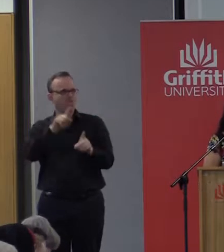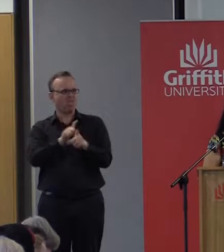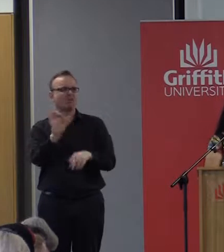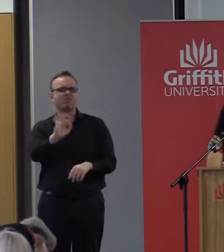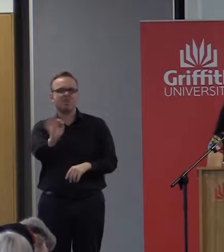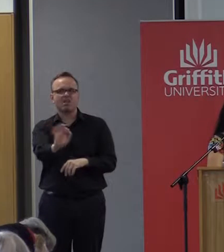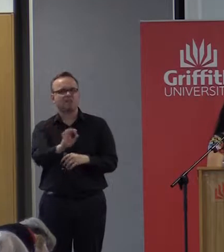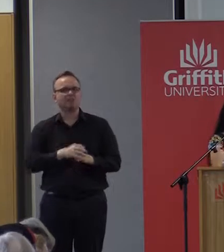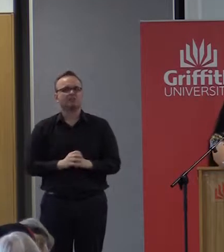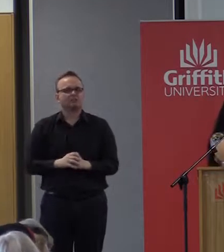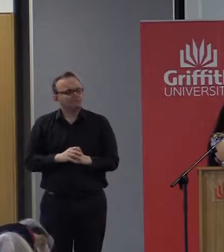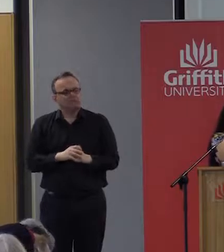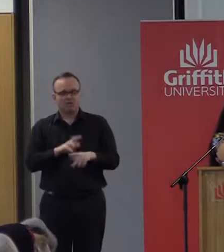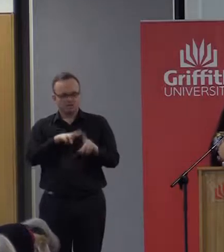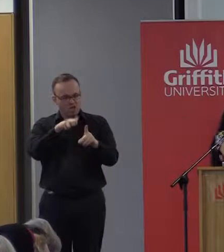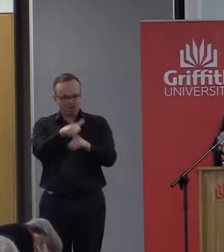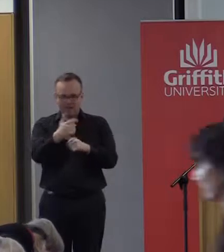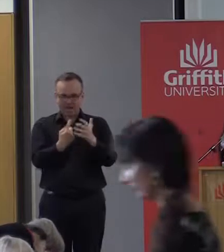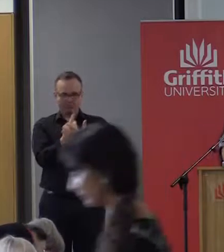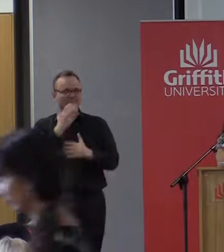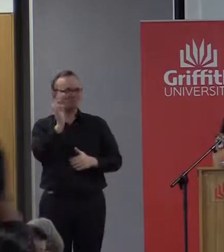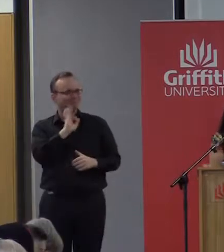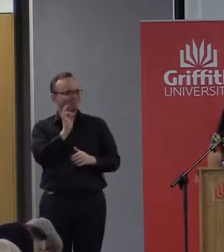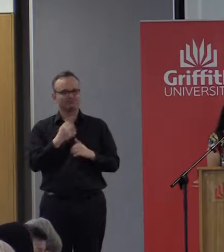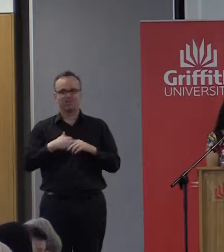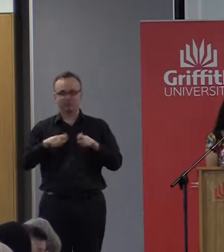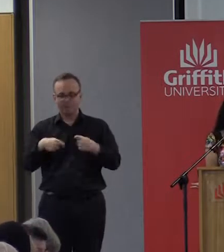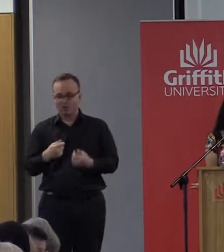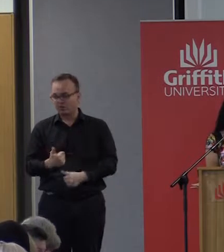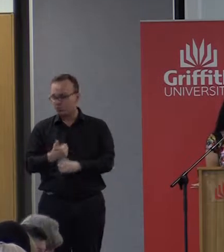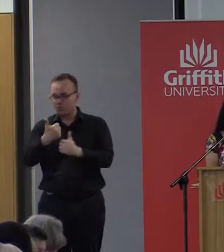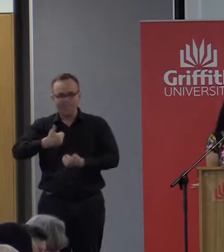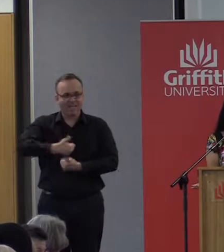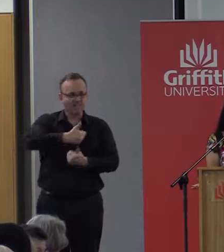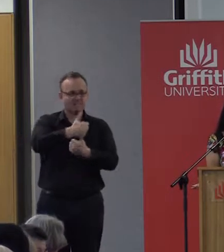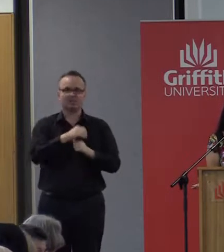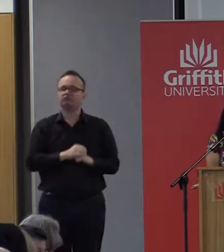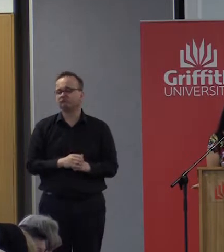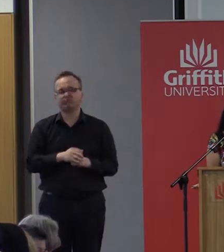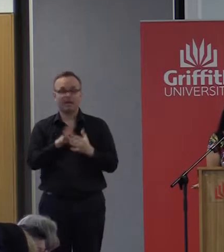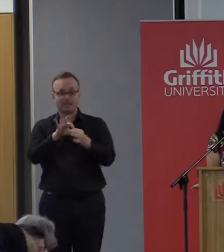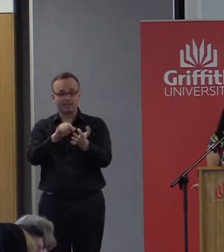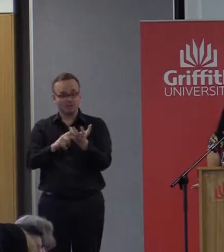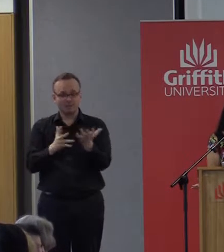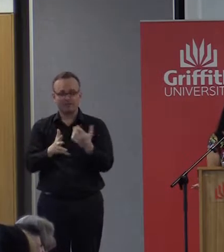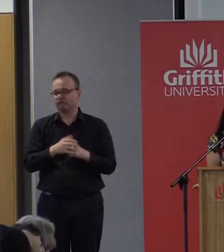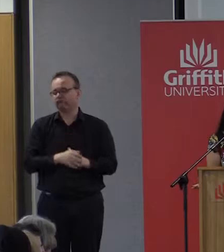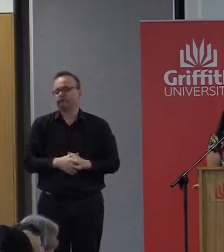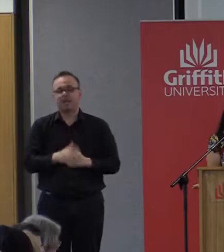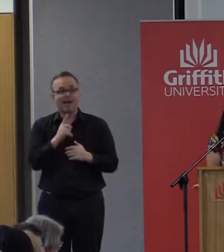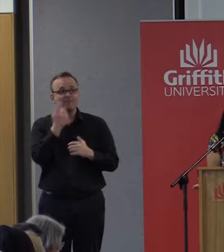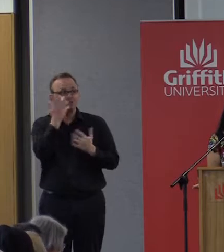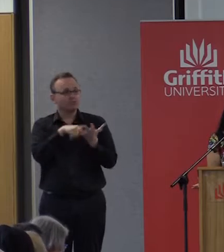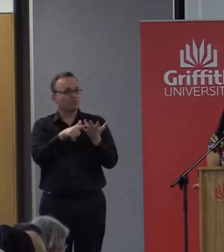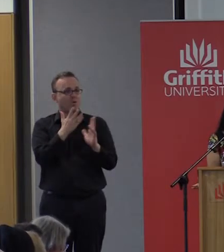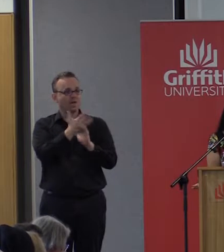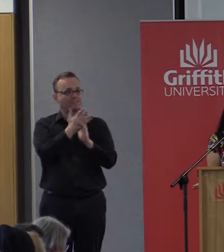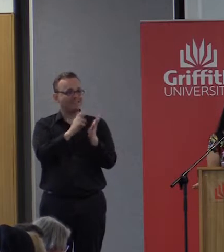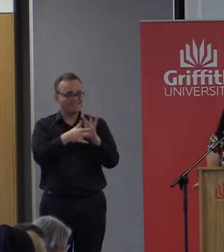diagnosis to provide effective support and advocacy with links to those services and then in the future to access